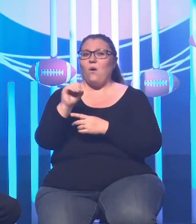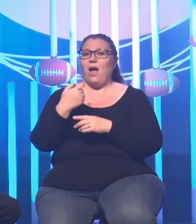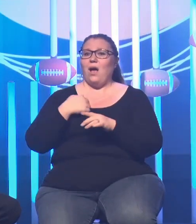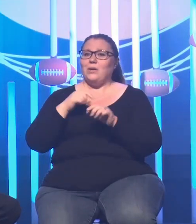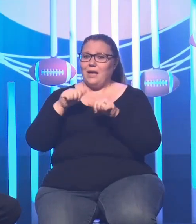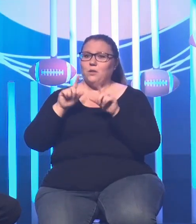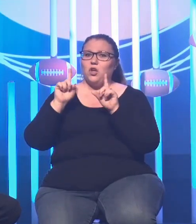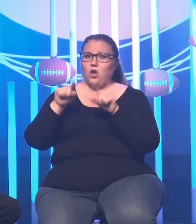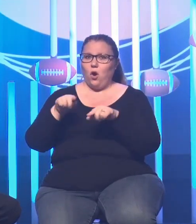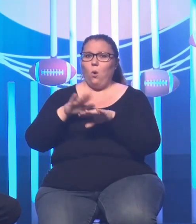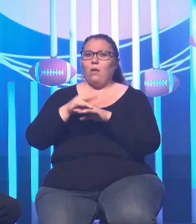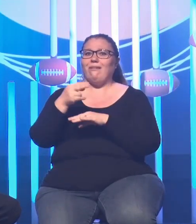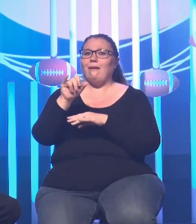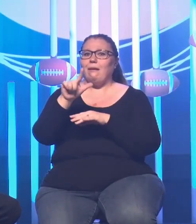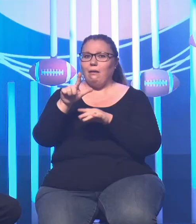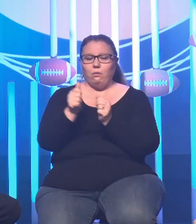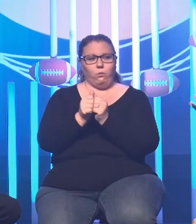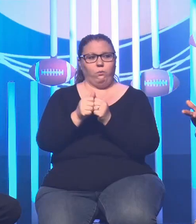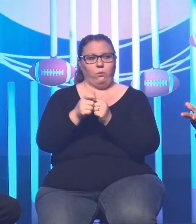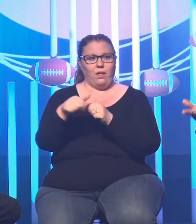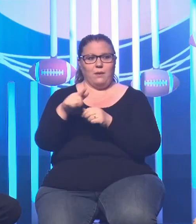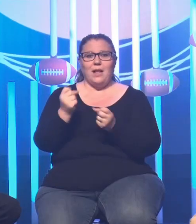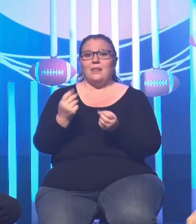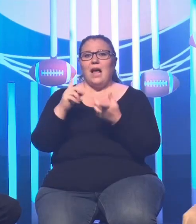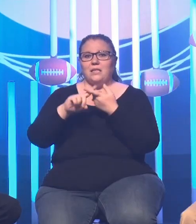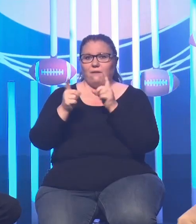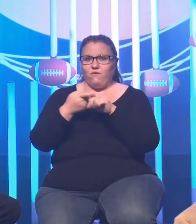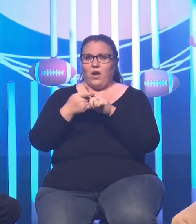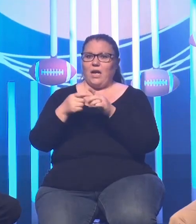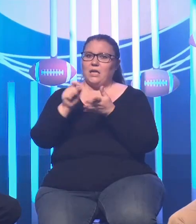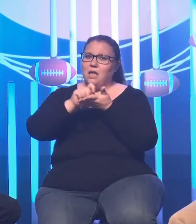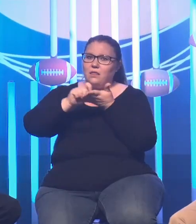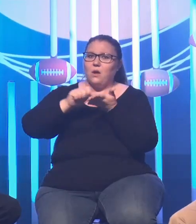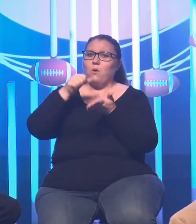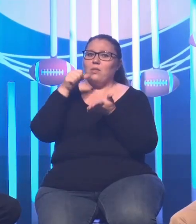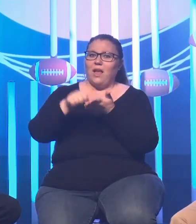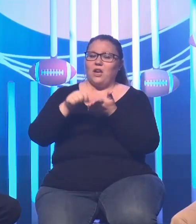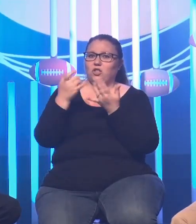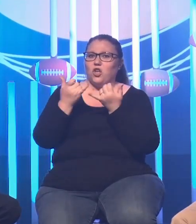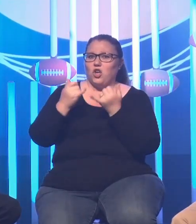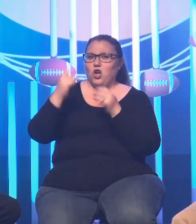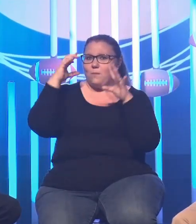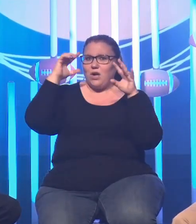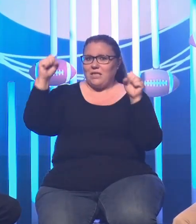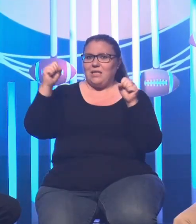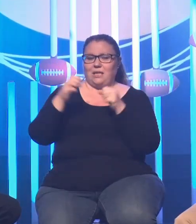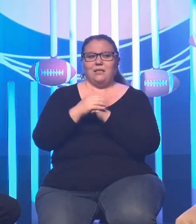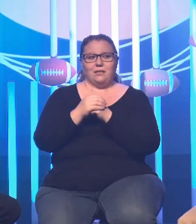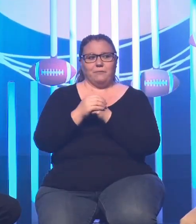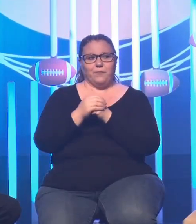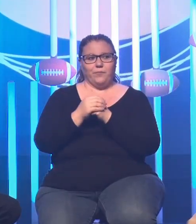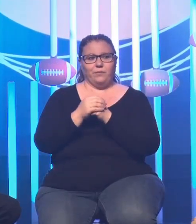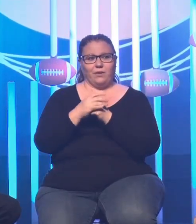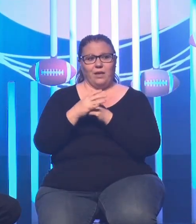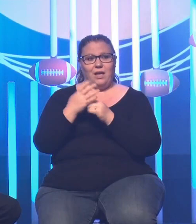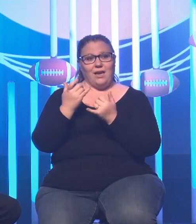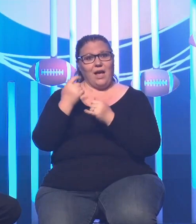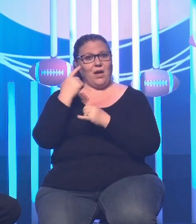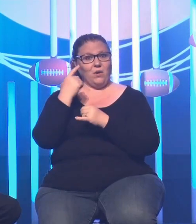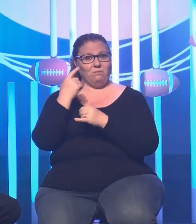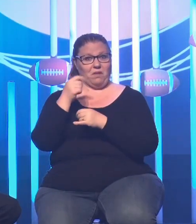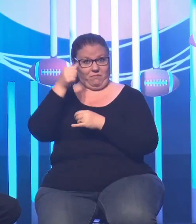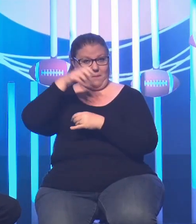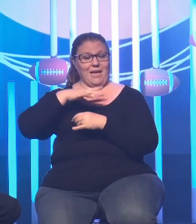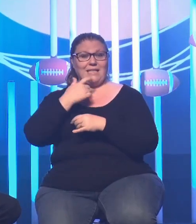with him, and I had a lot of friends, and they wrote letters to the current president, And now, you know, he said he thinks his life's going to be